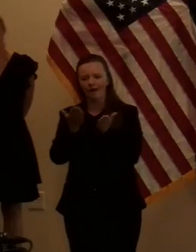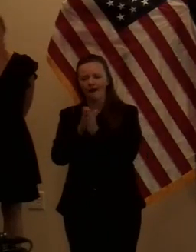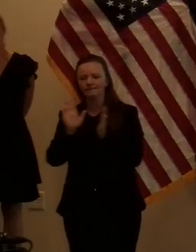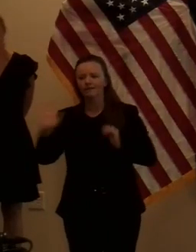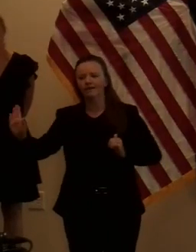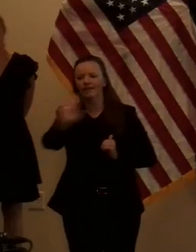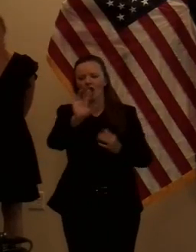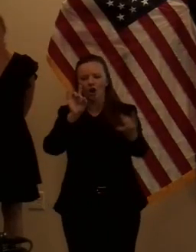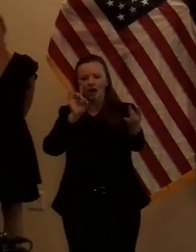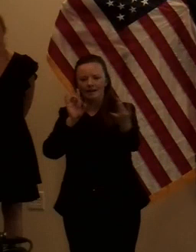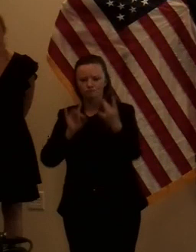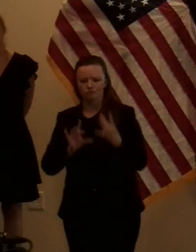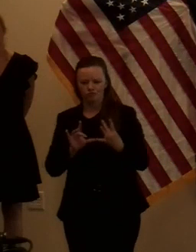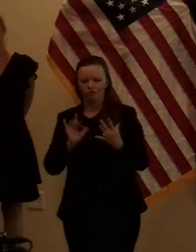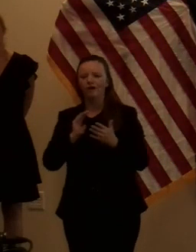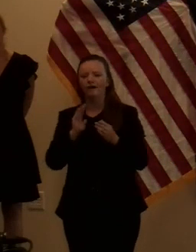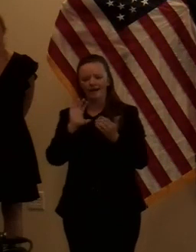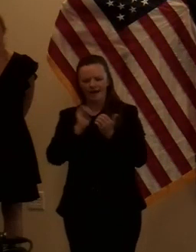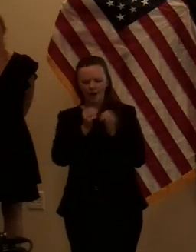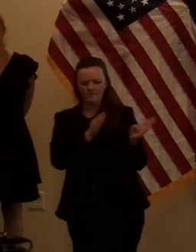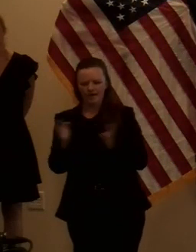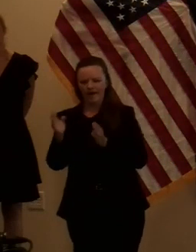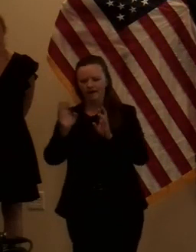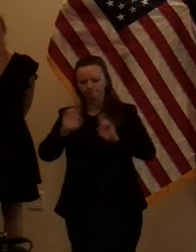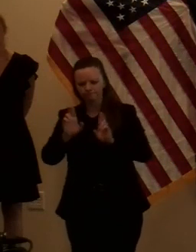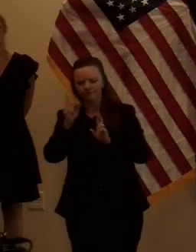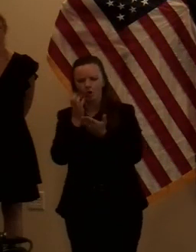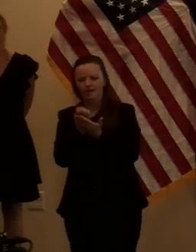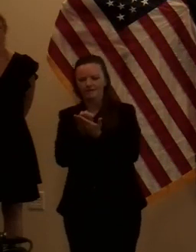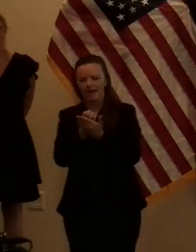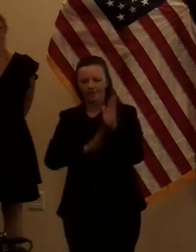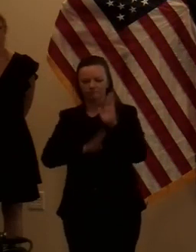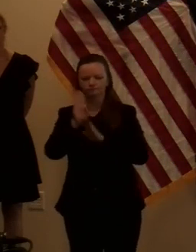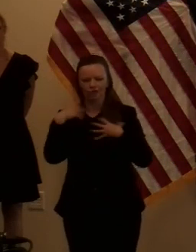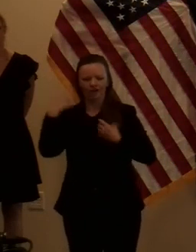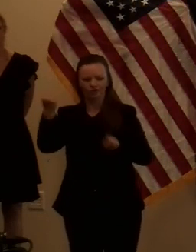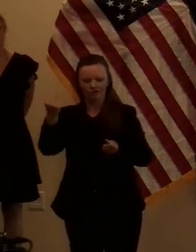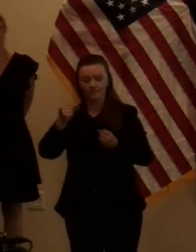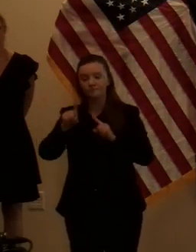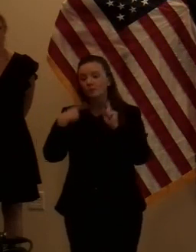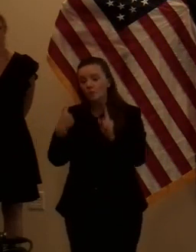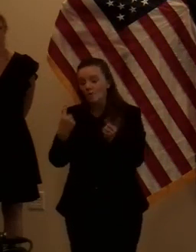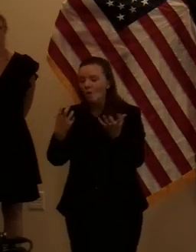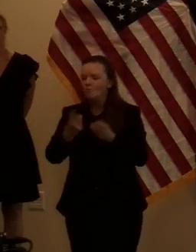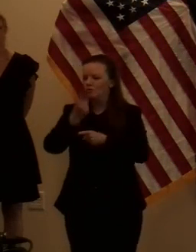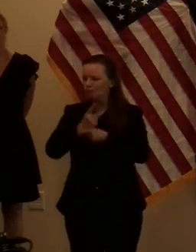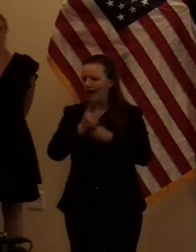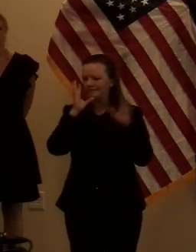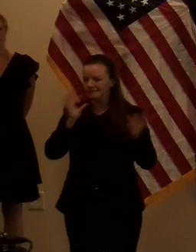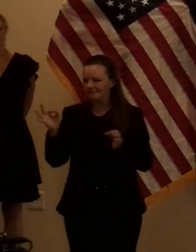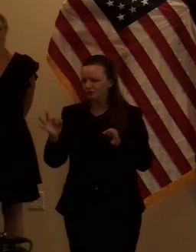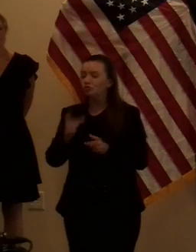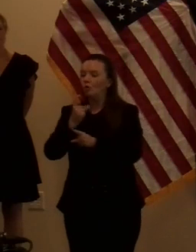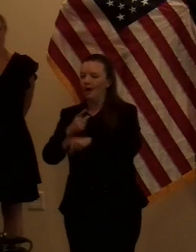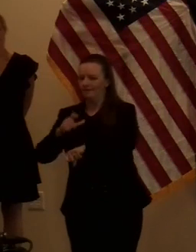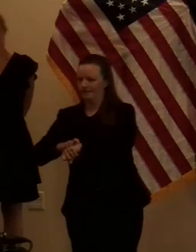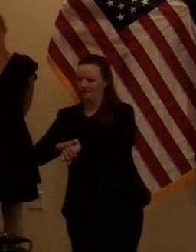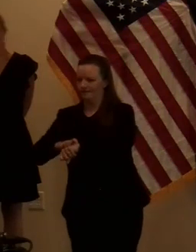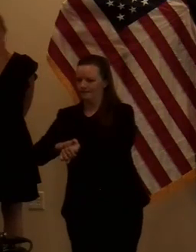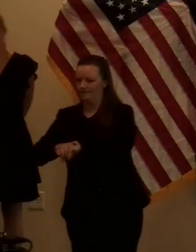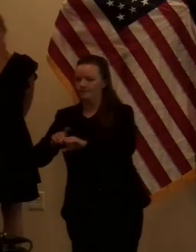on a plan for economic recovery. Our goal is to be able to make the right decisions at the right time